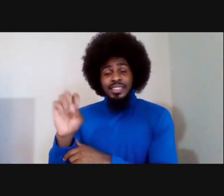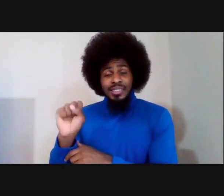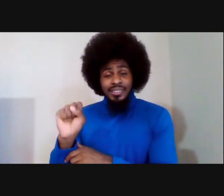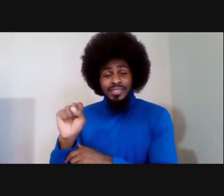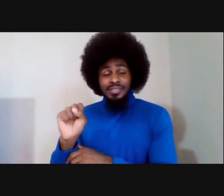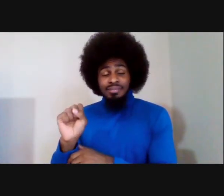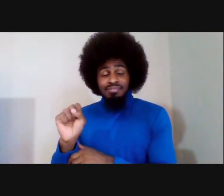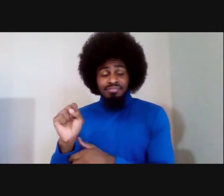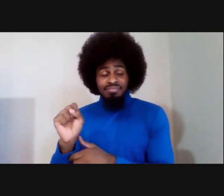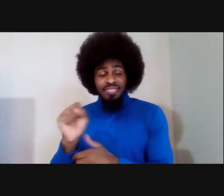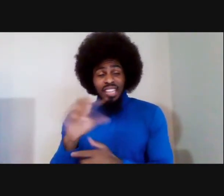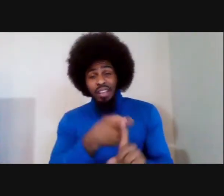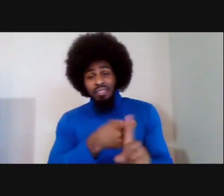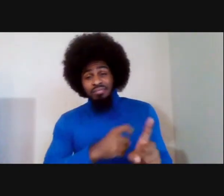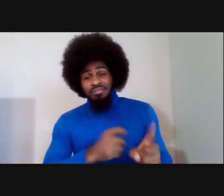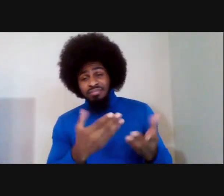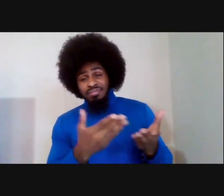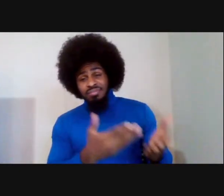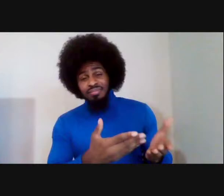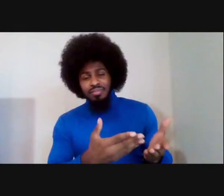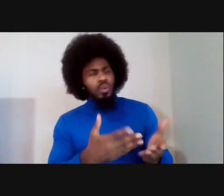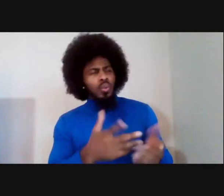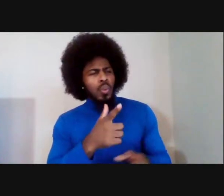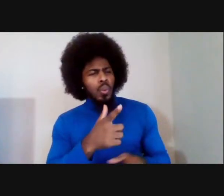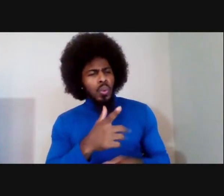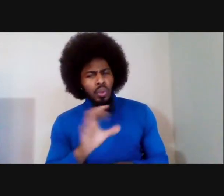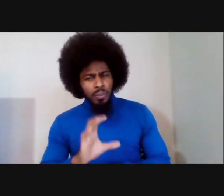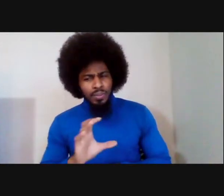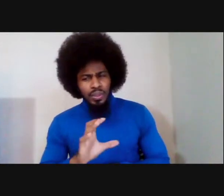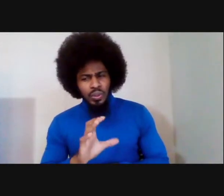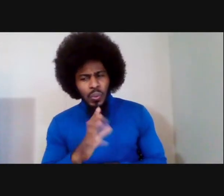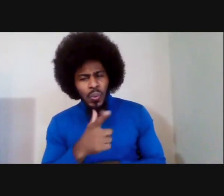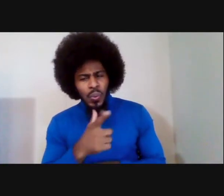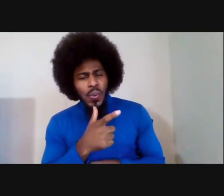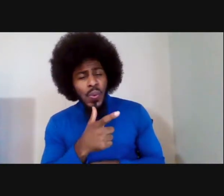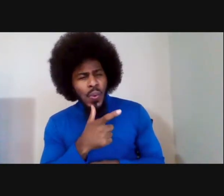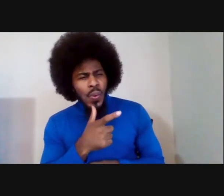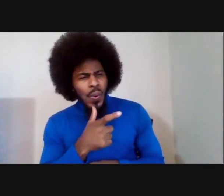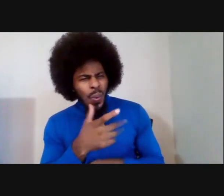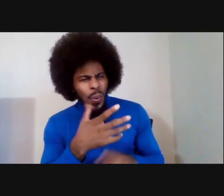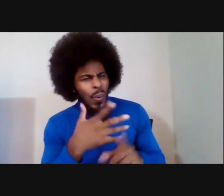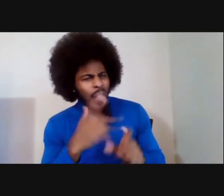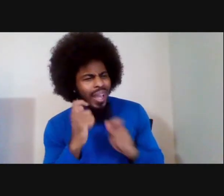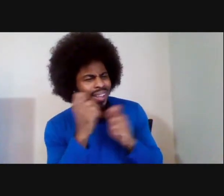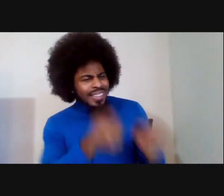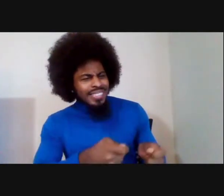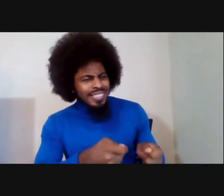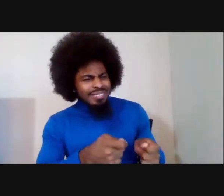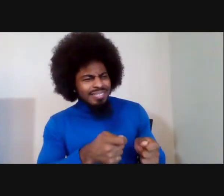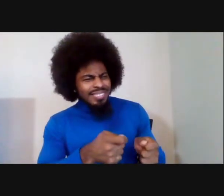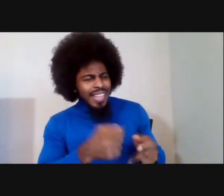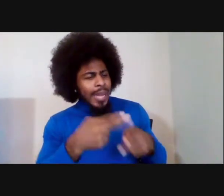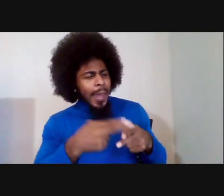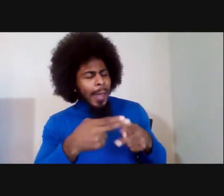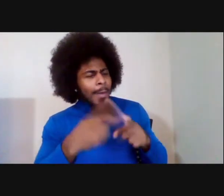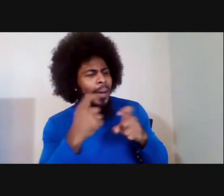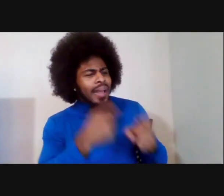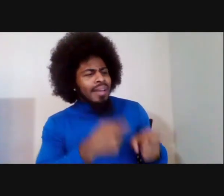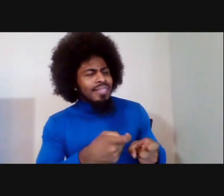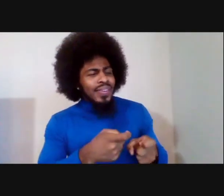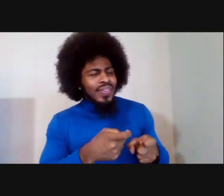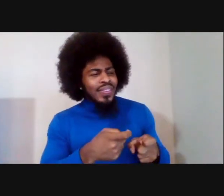nephew who gave you that name, niece nephew. My niece Laniqua. wait till you